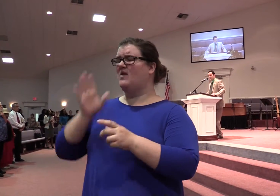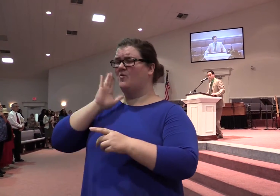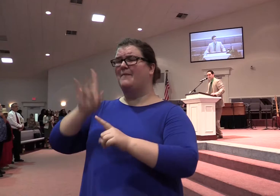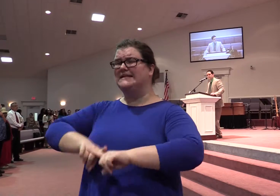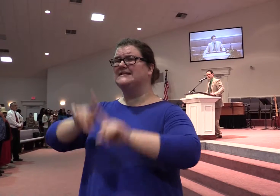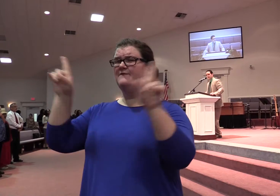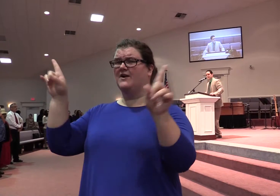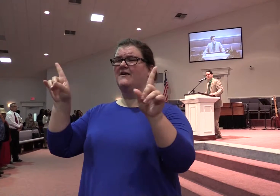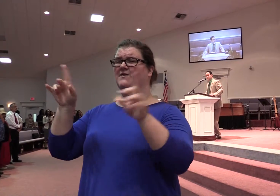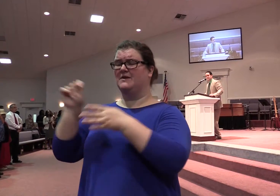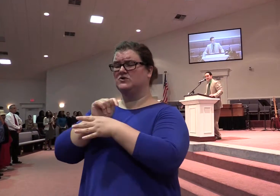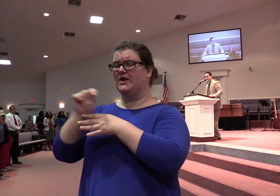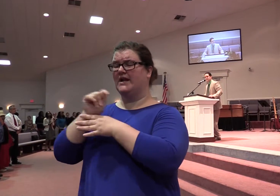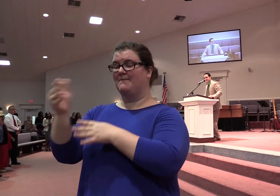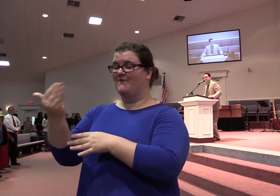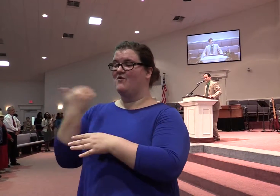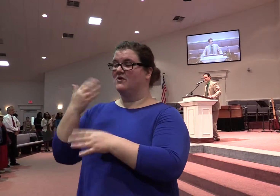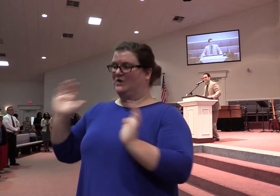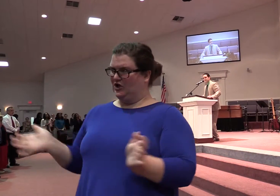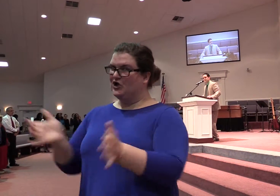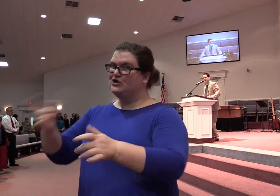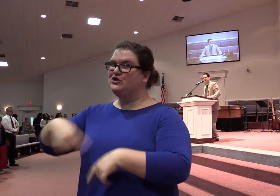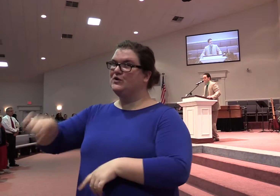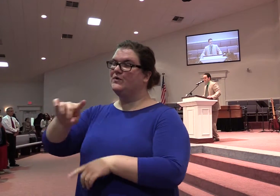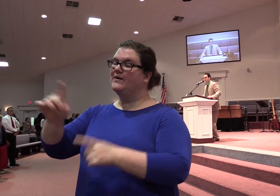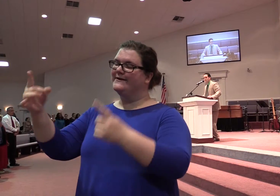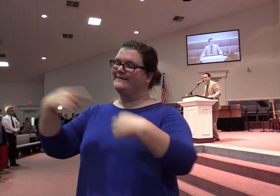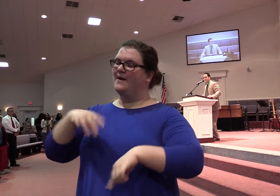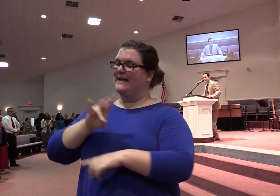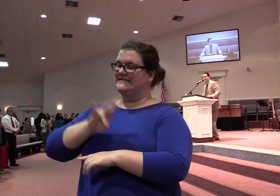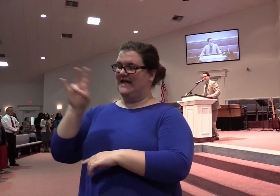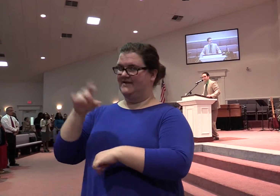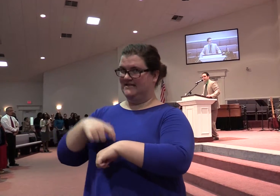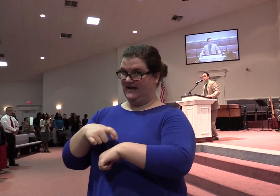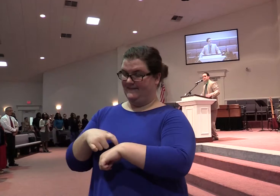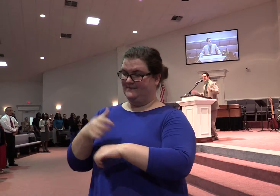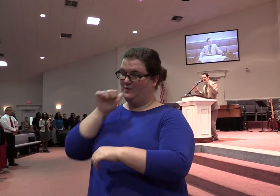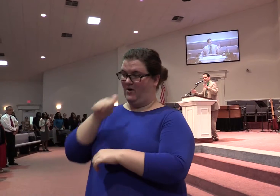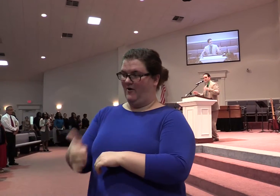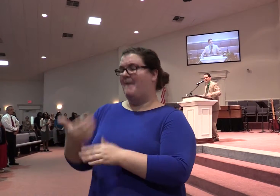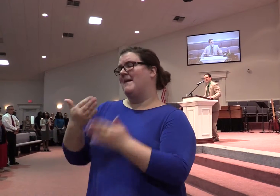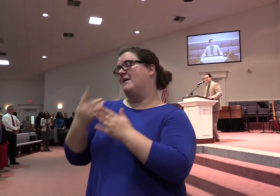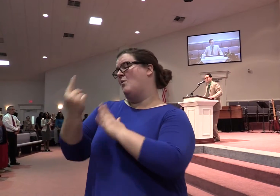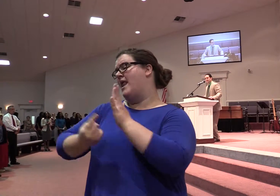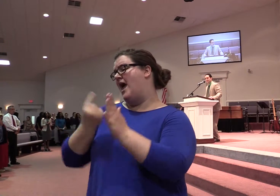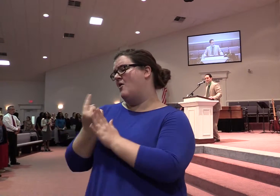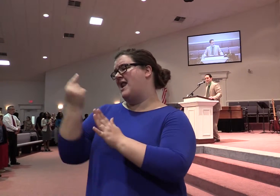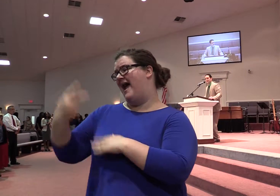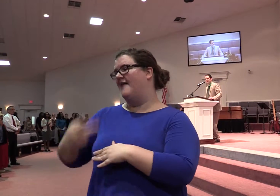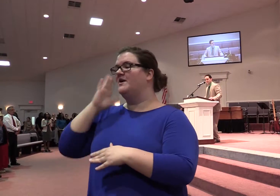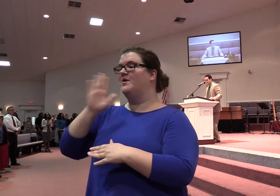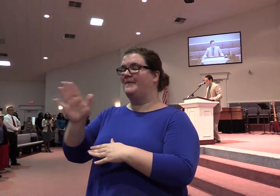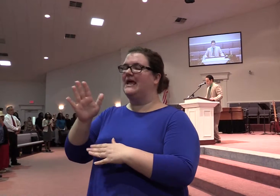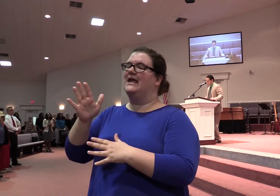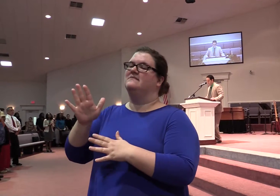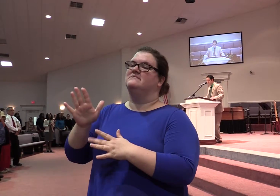we encourage you to come at 7 p.m. here, okay? 7 p.m. We might go an hour and a half, all right? It's going to be hands-on, and it's